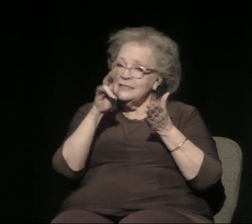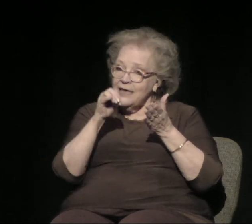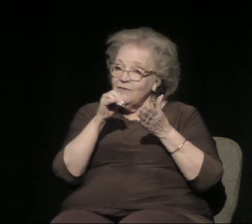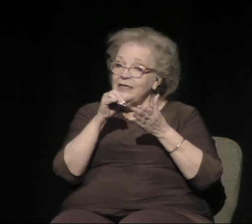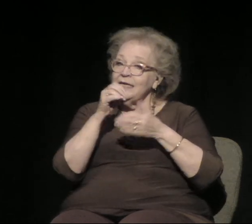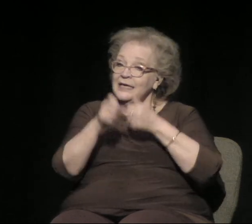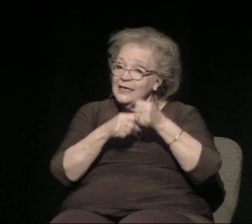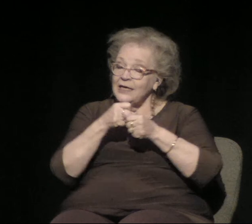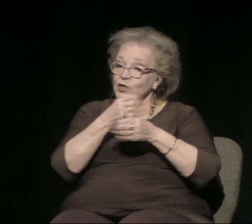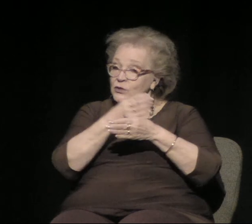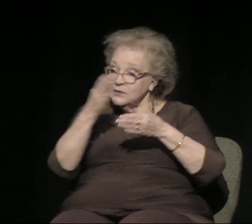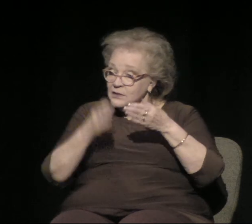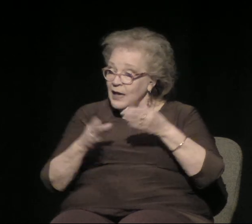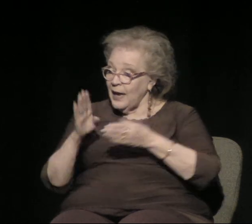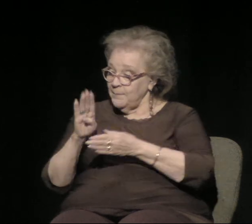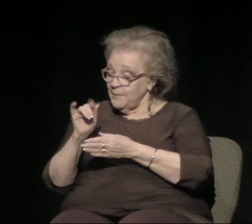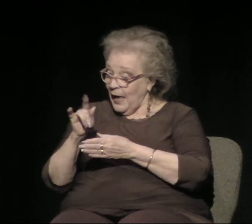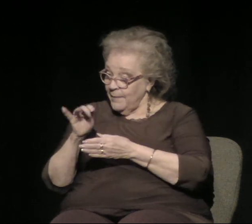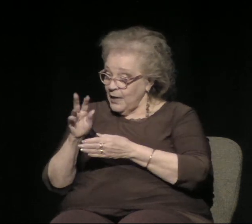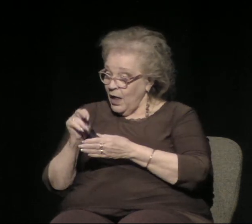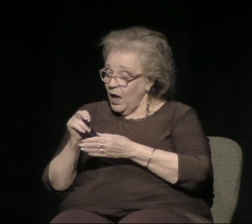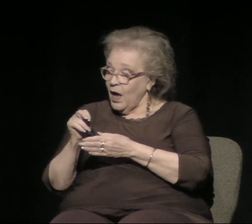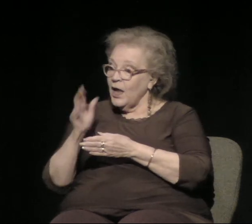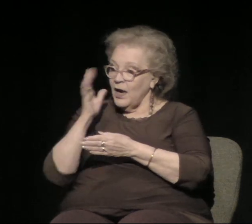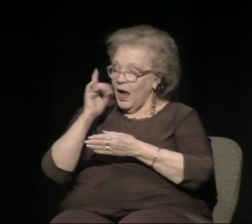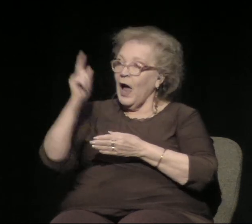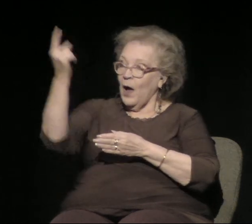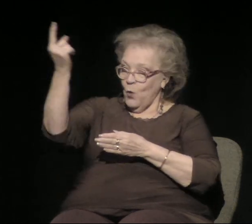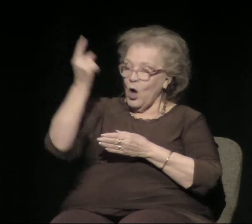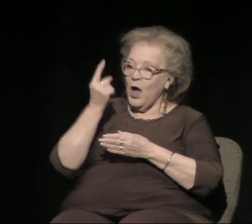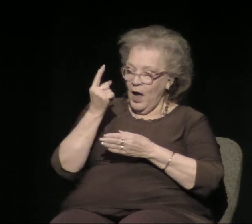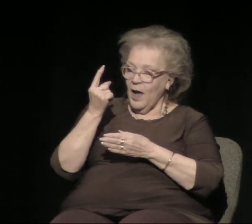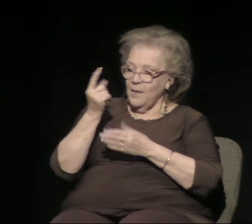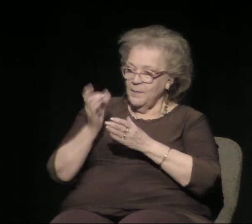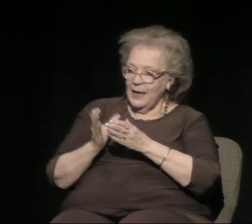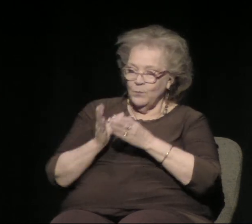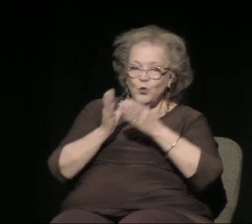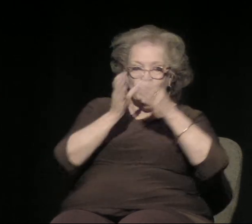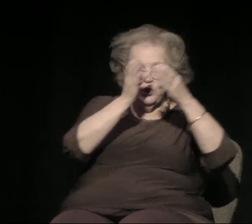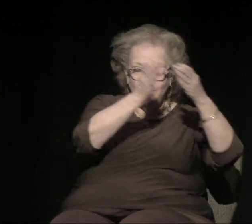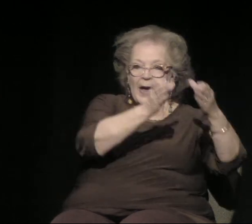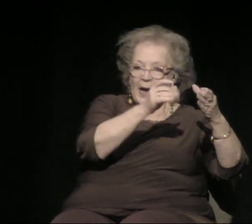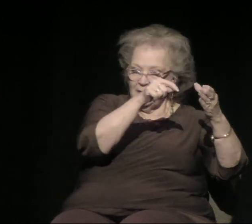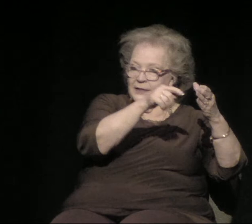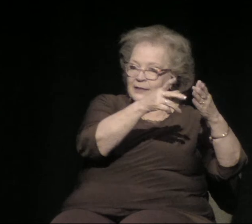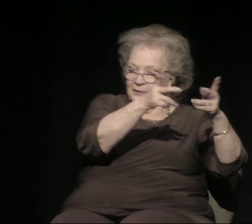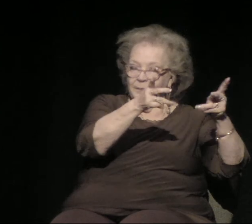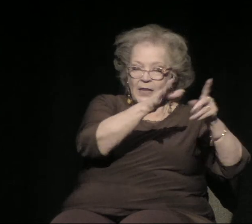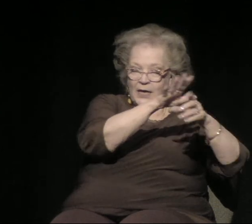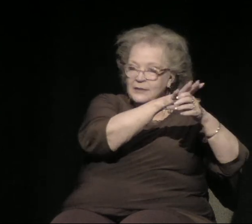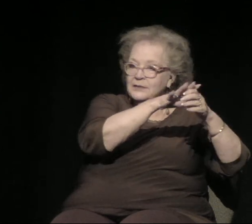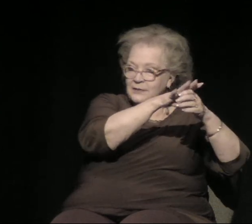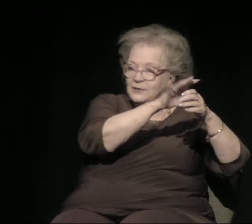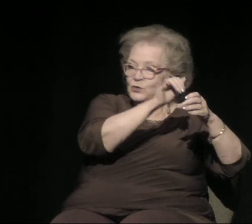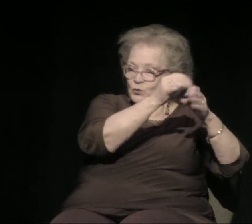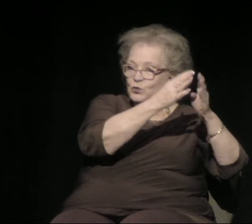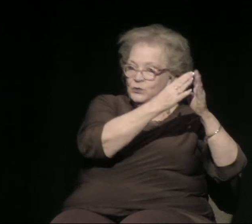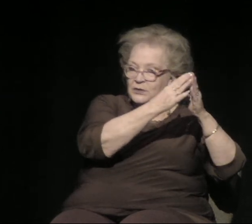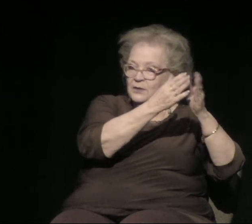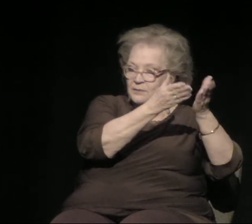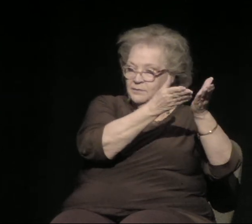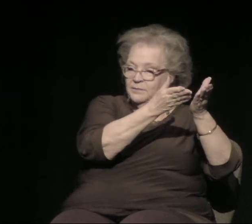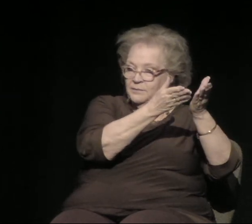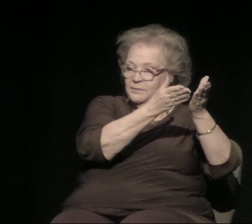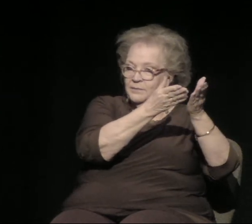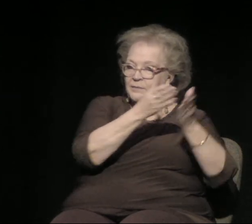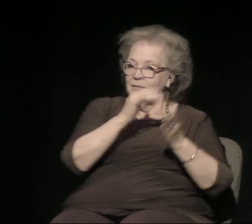are completed for Babylon, I will come to you and fulfill my good promise to bring you back to this place, to Jerusalem. For